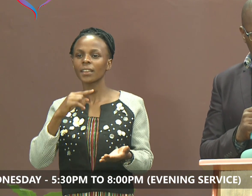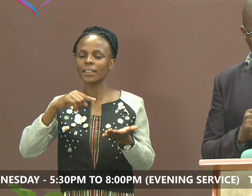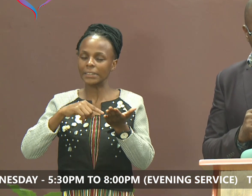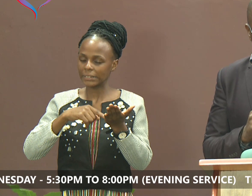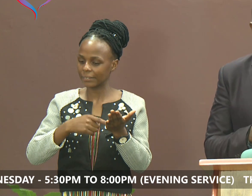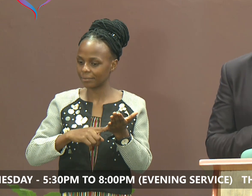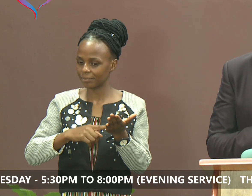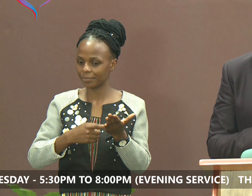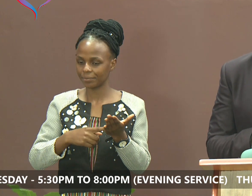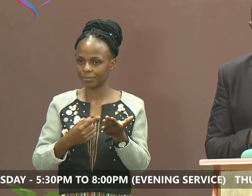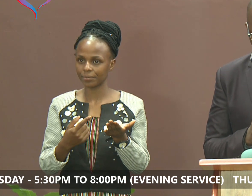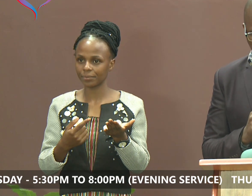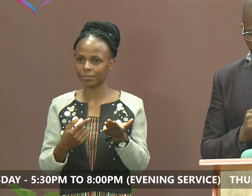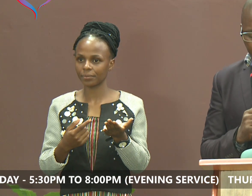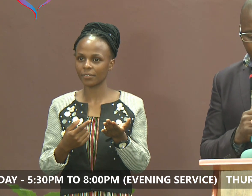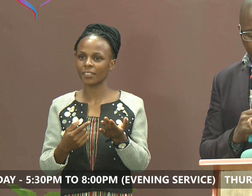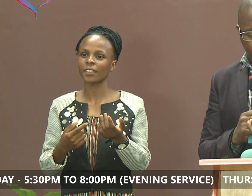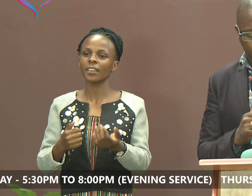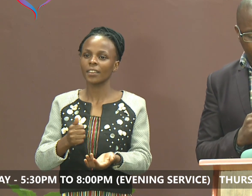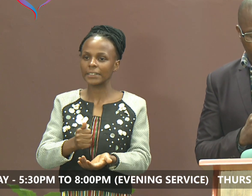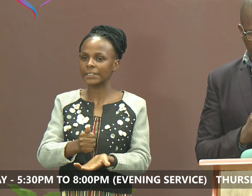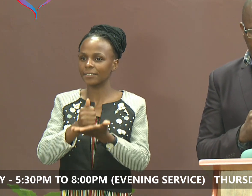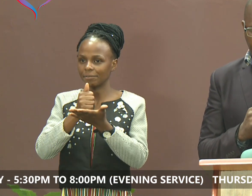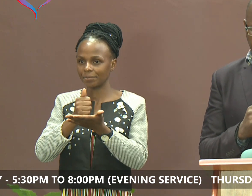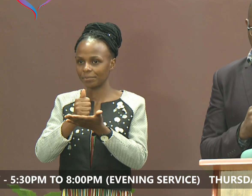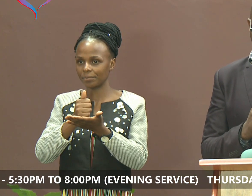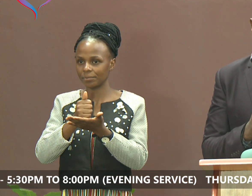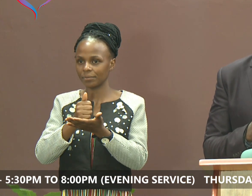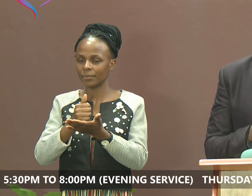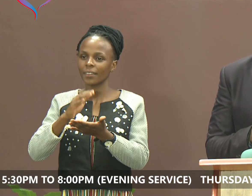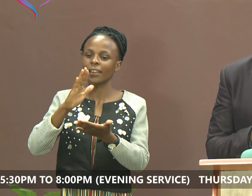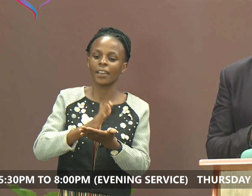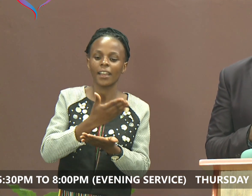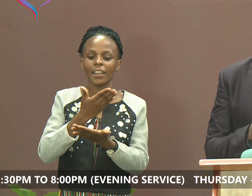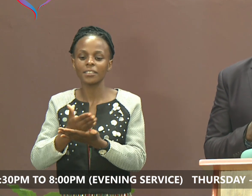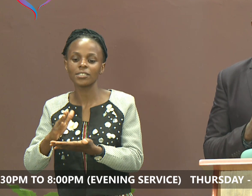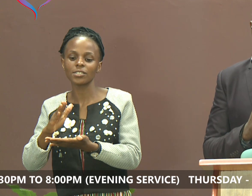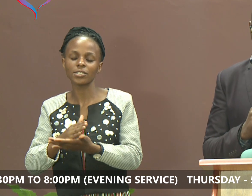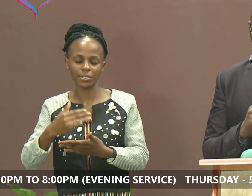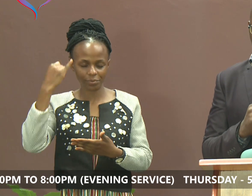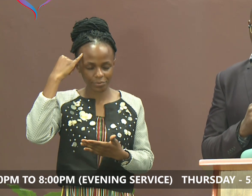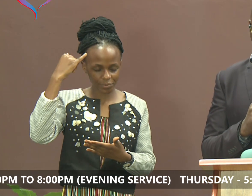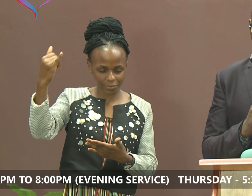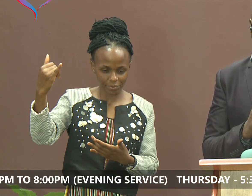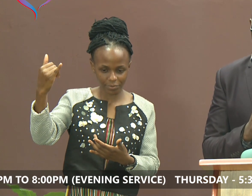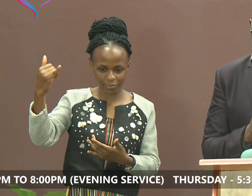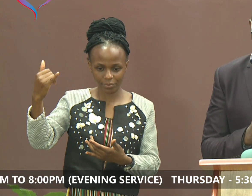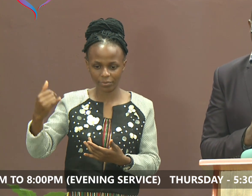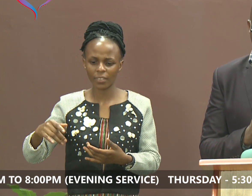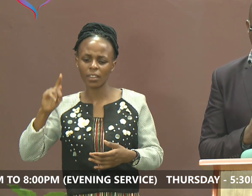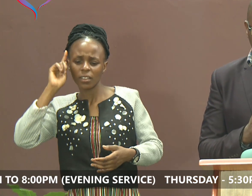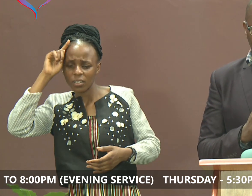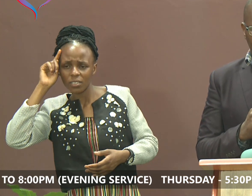technology. Onaba technology. That facilitates. Ayambako. The sharing of ideas. Okuba ako nebya mugabana